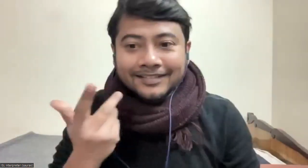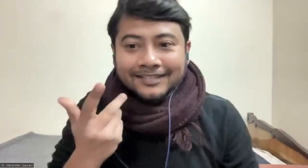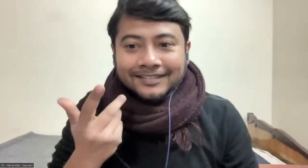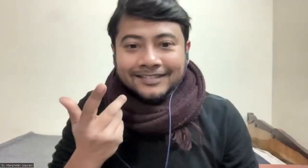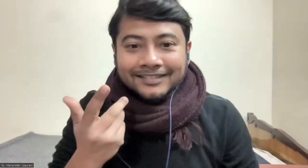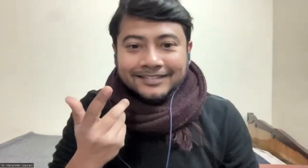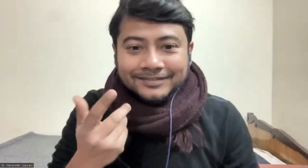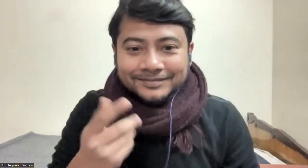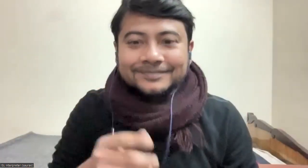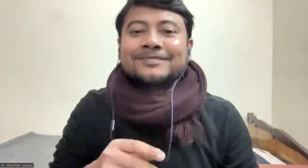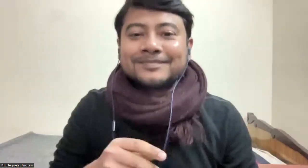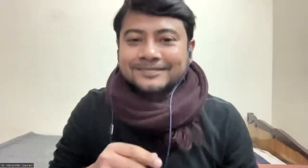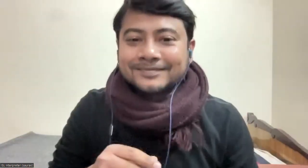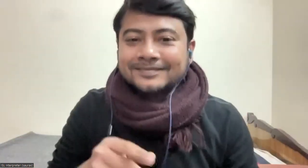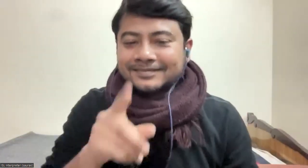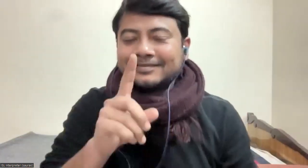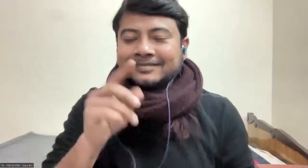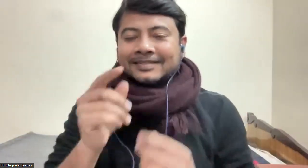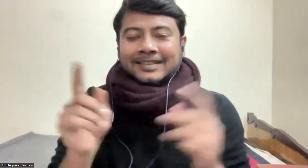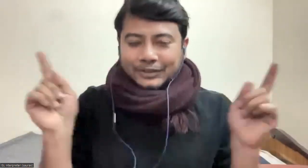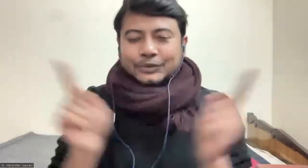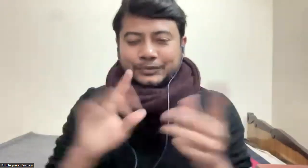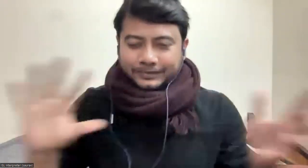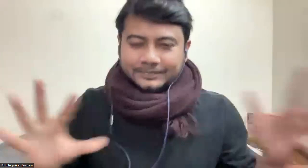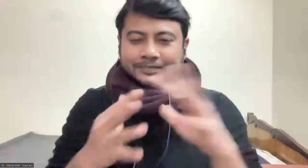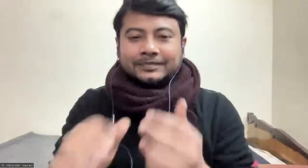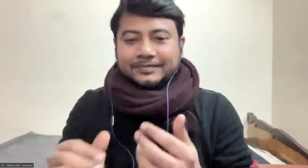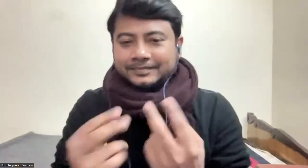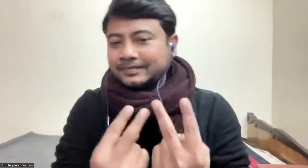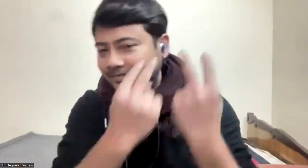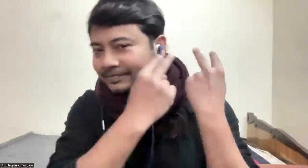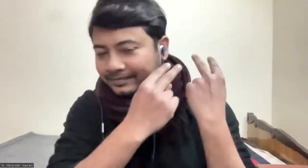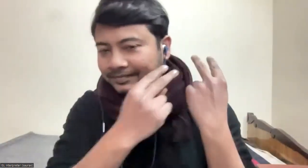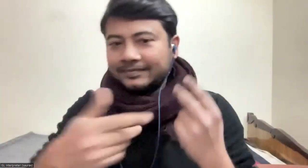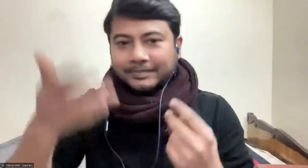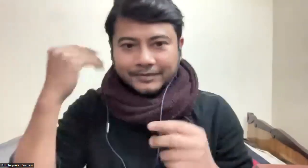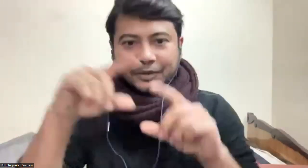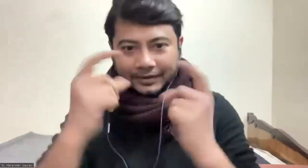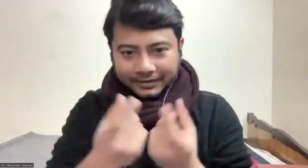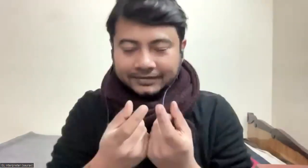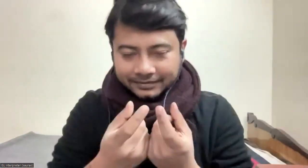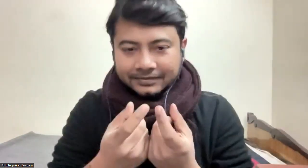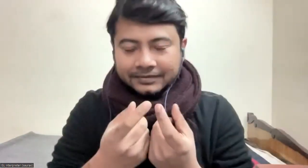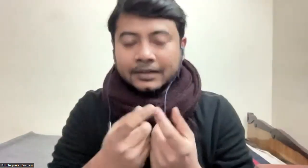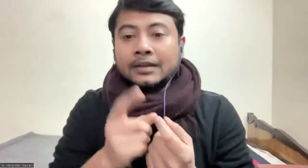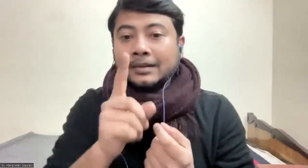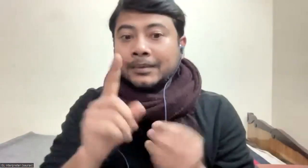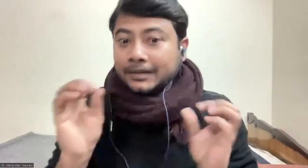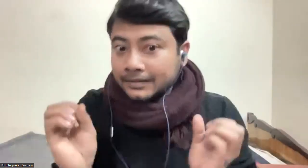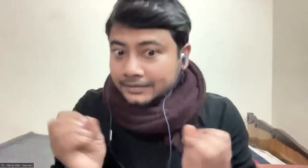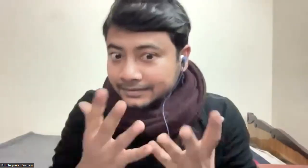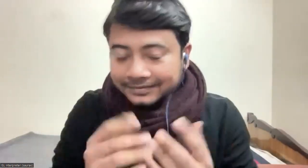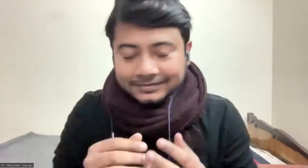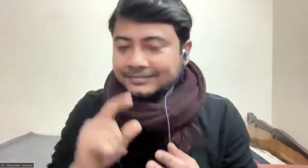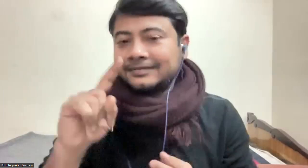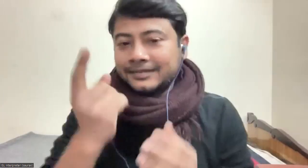do a recap of what we learned in the last class also. And before we begin, let's offer our prayers. We begin